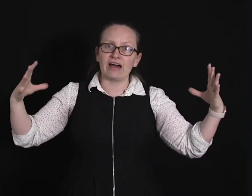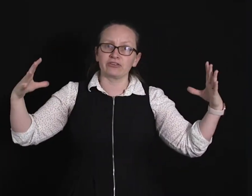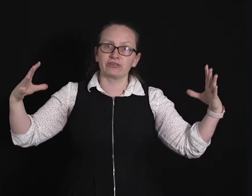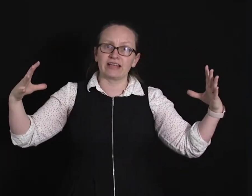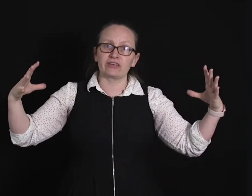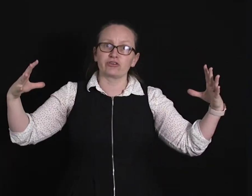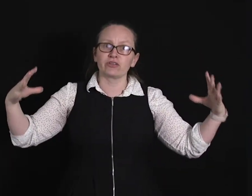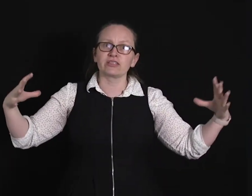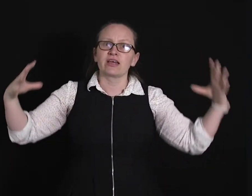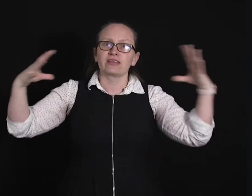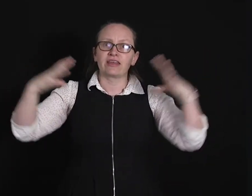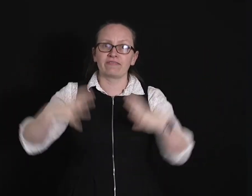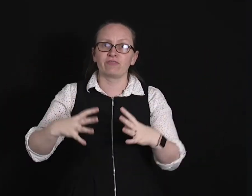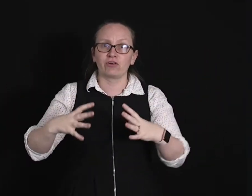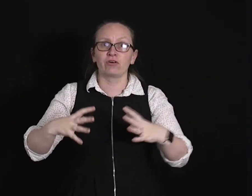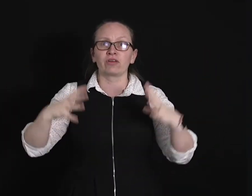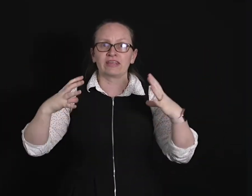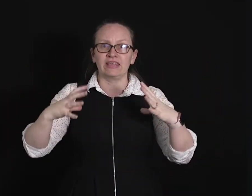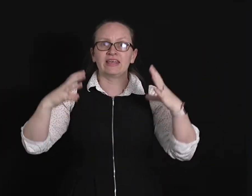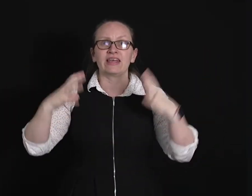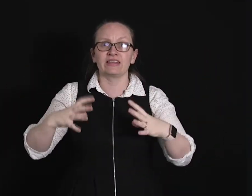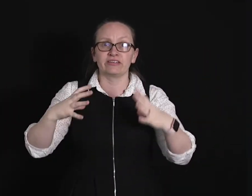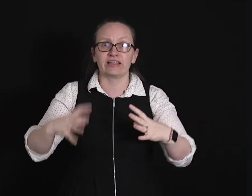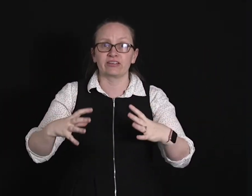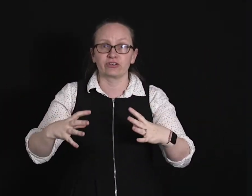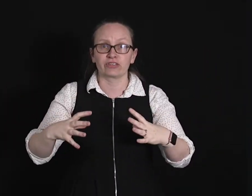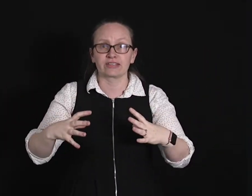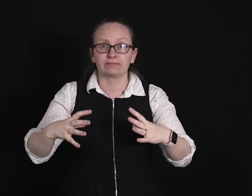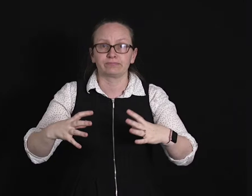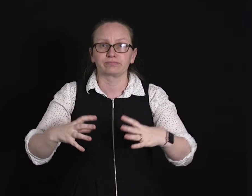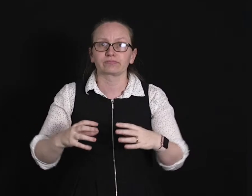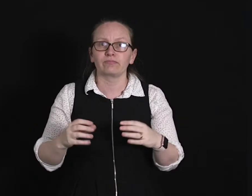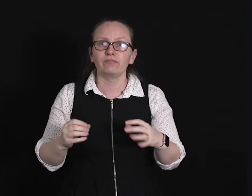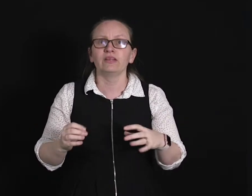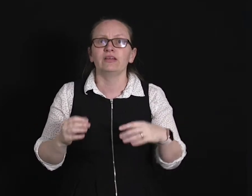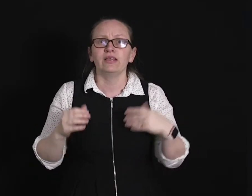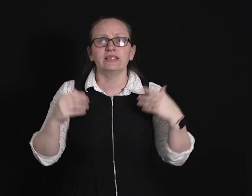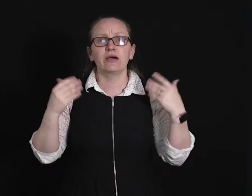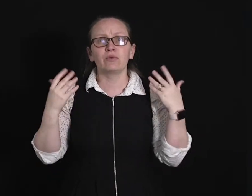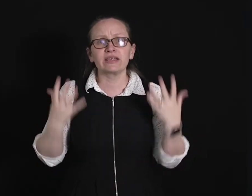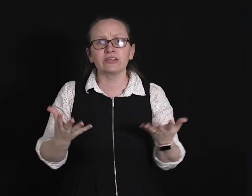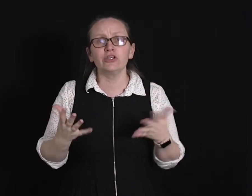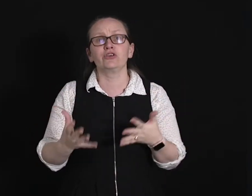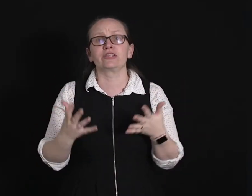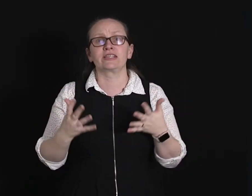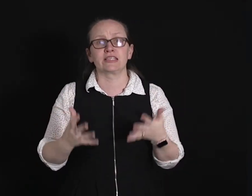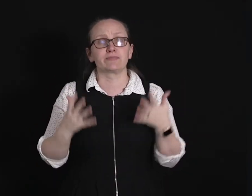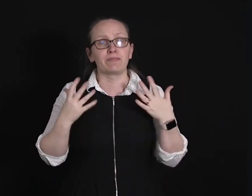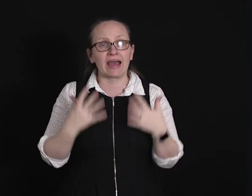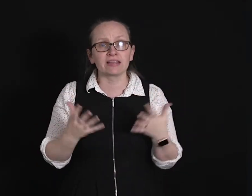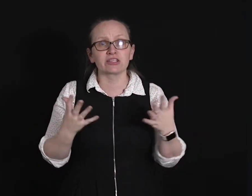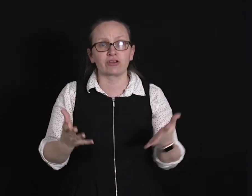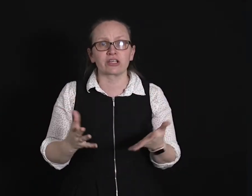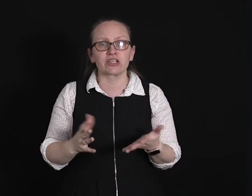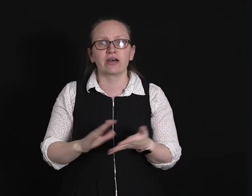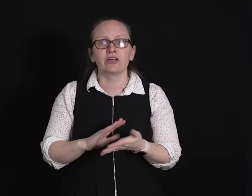outer electrons than for the inner electrons. Now, we can use this band structure